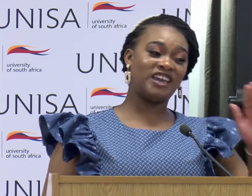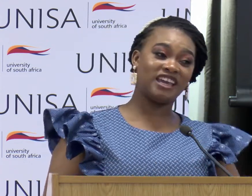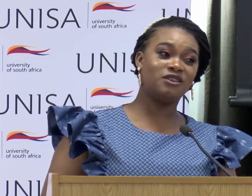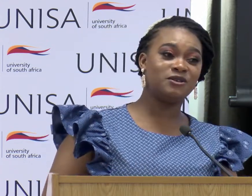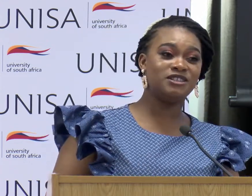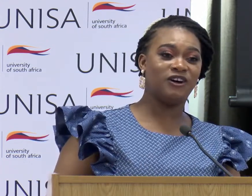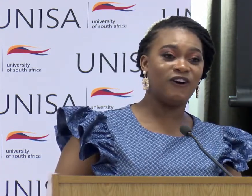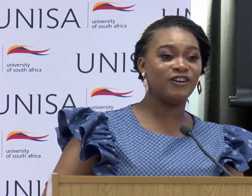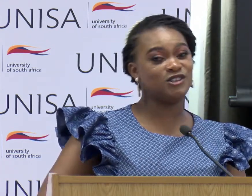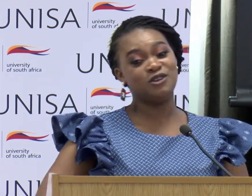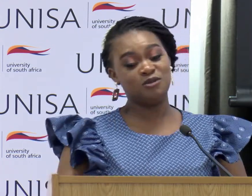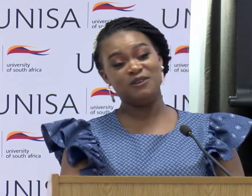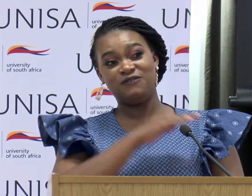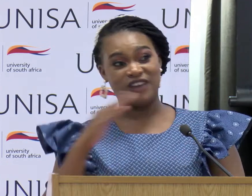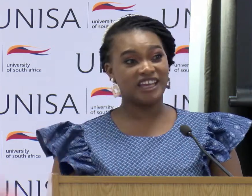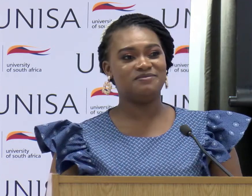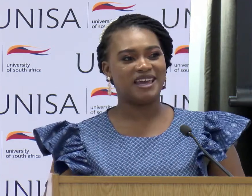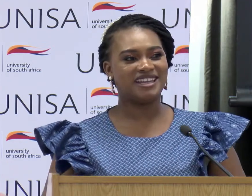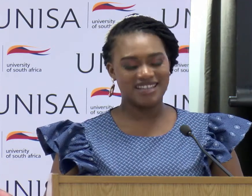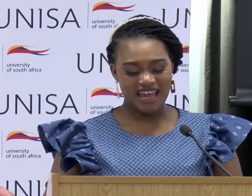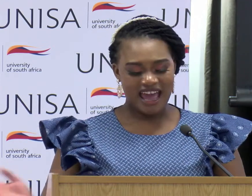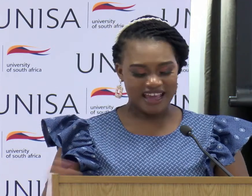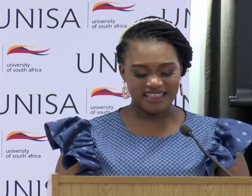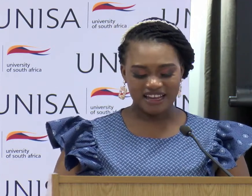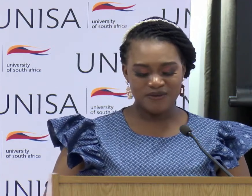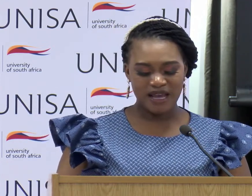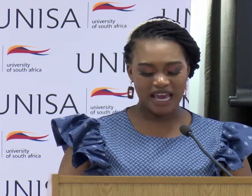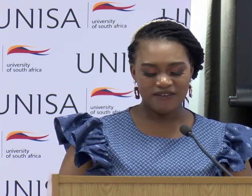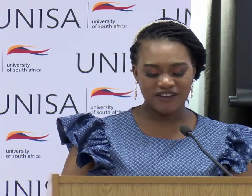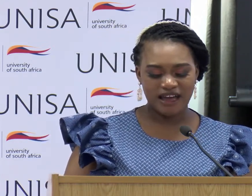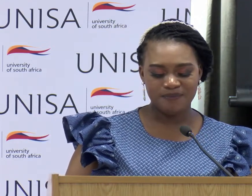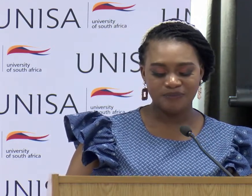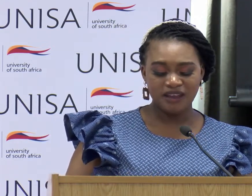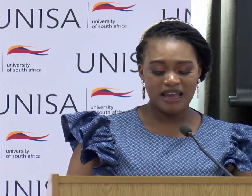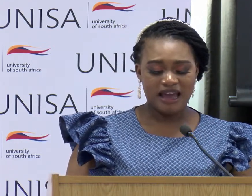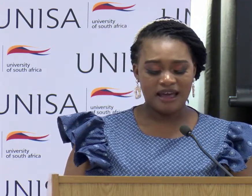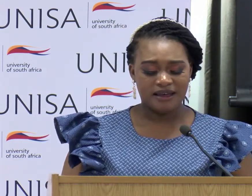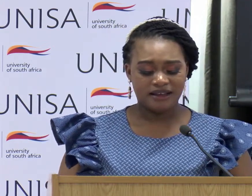be very good or it's going to be very bad. And then we have